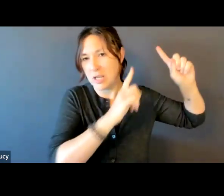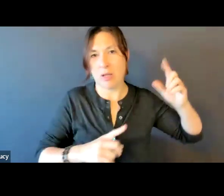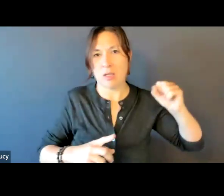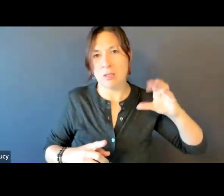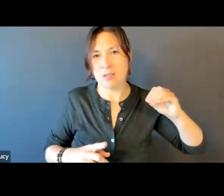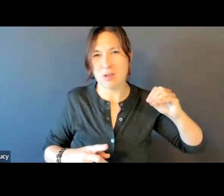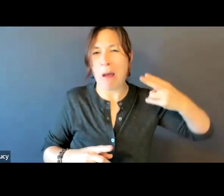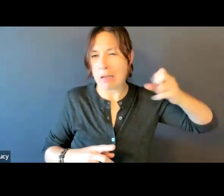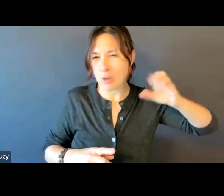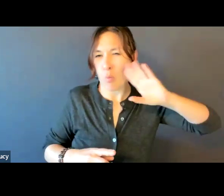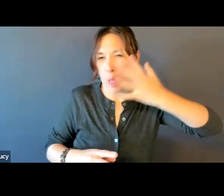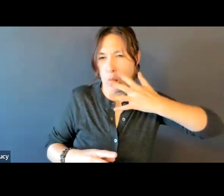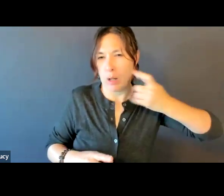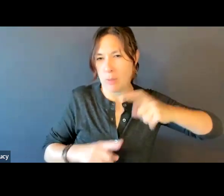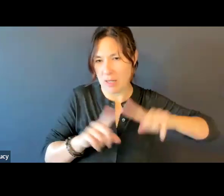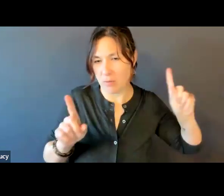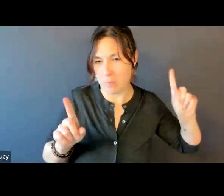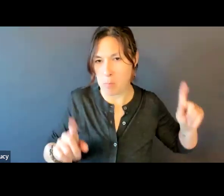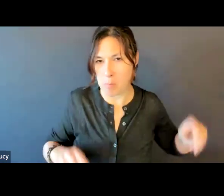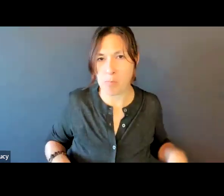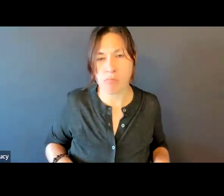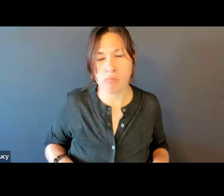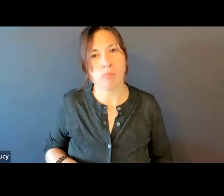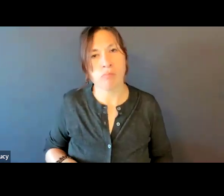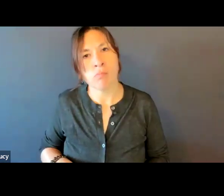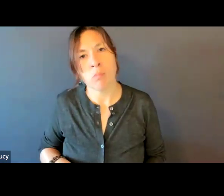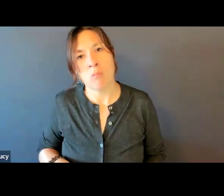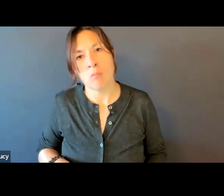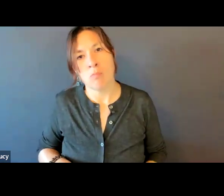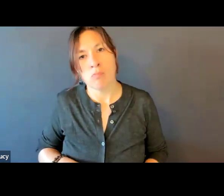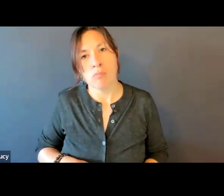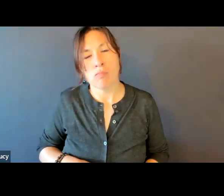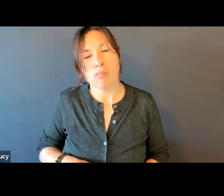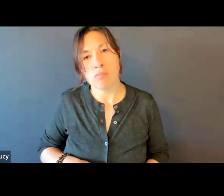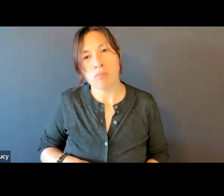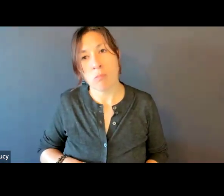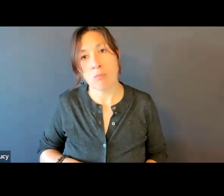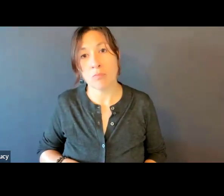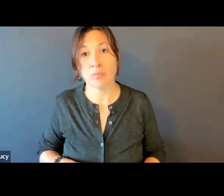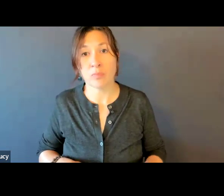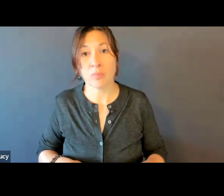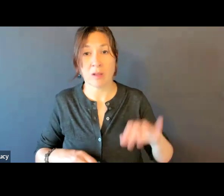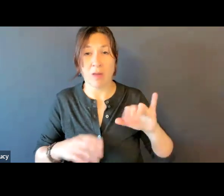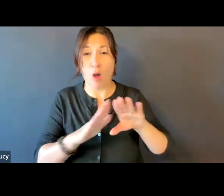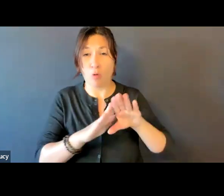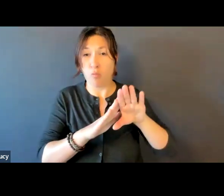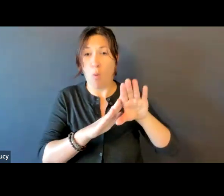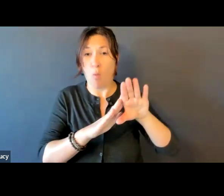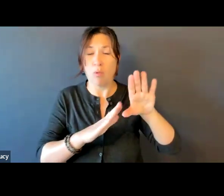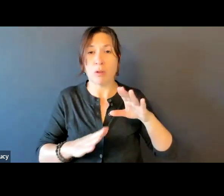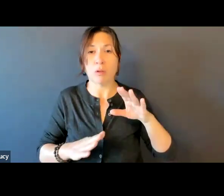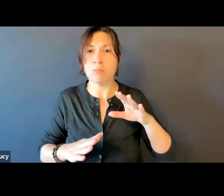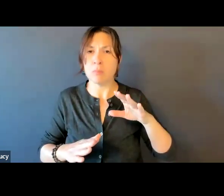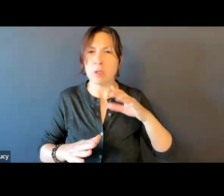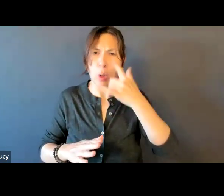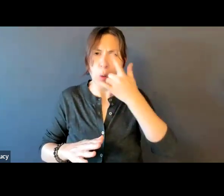the same, the high school achievement looks different because the makeup of the students is somewhat different. So